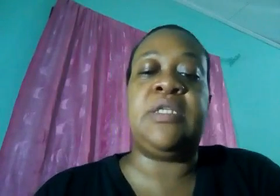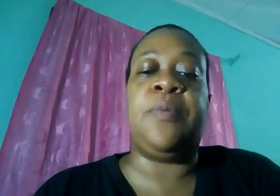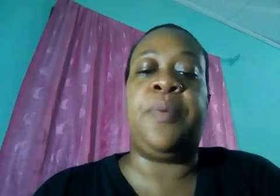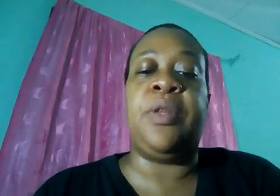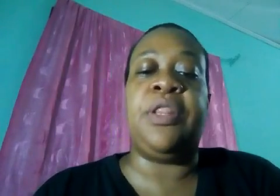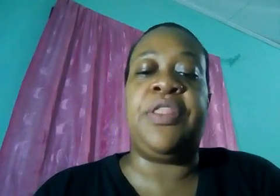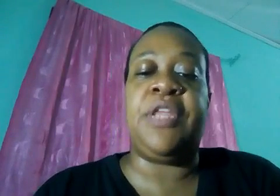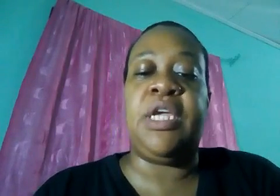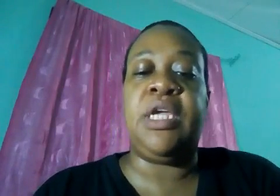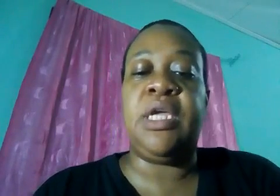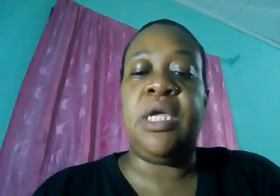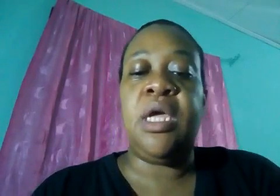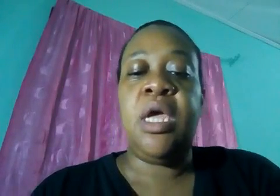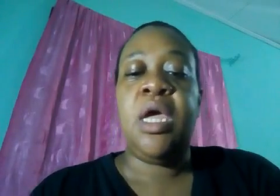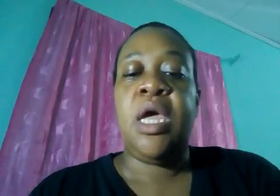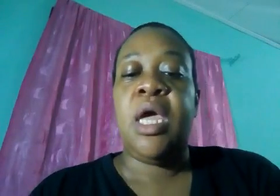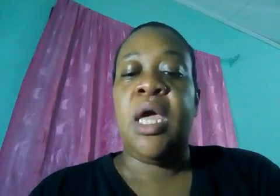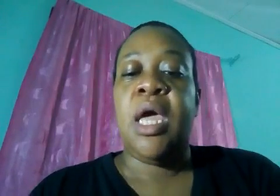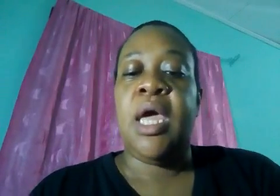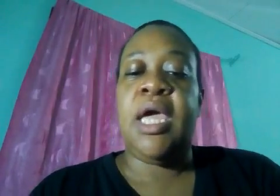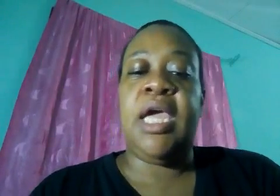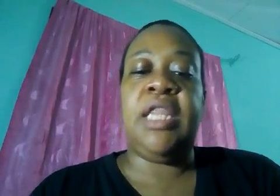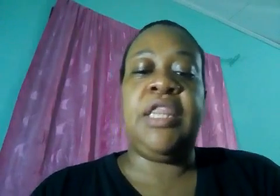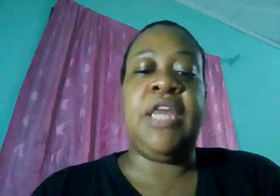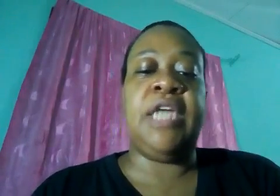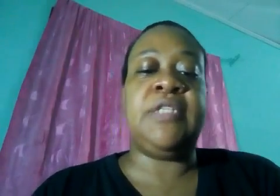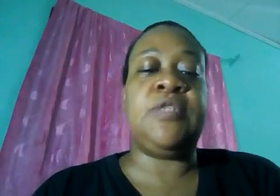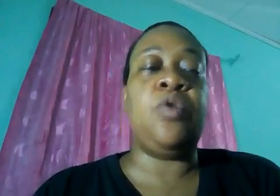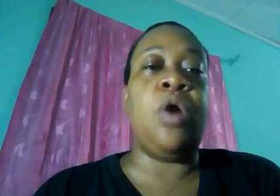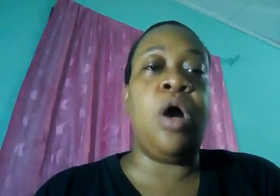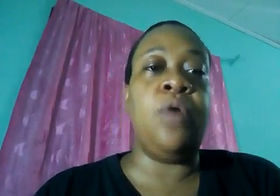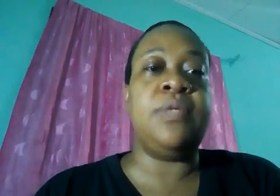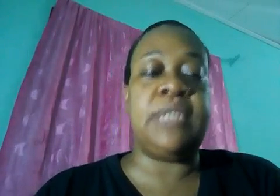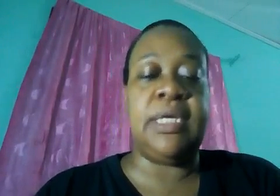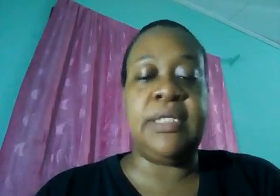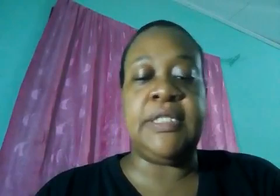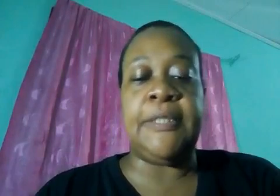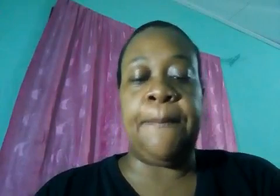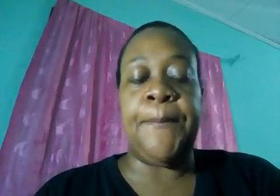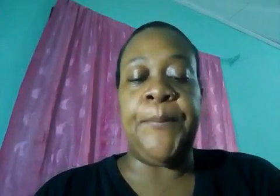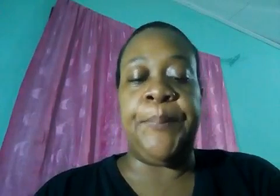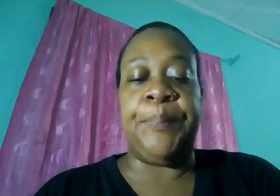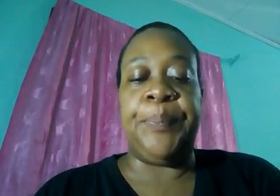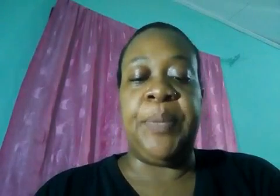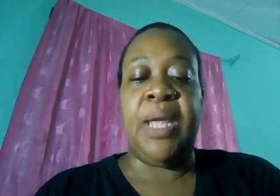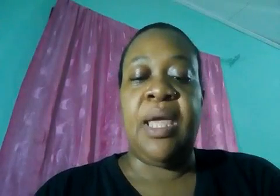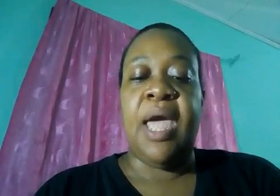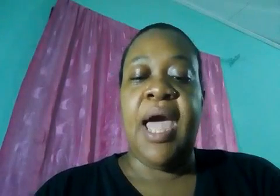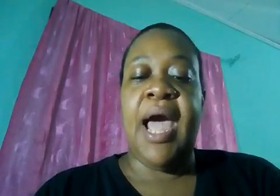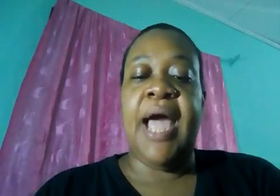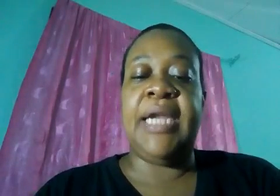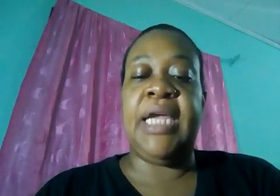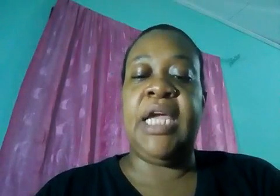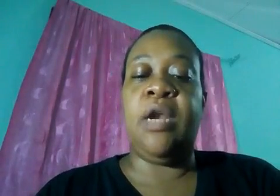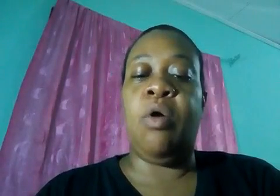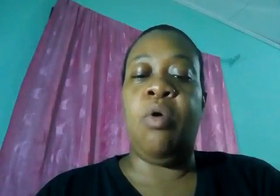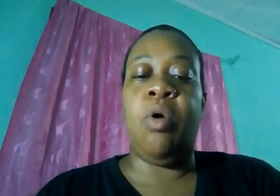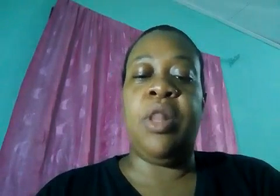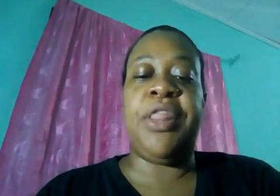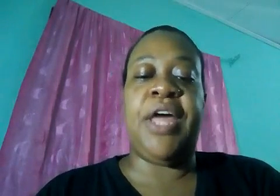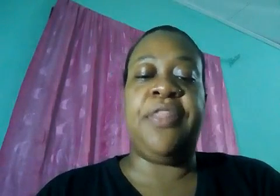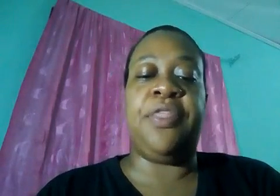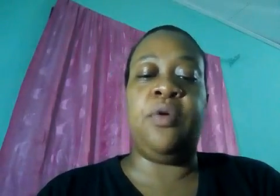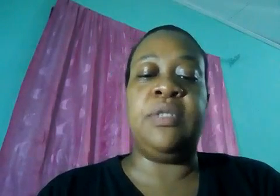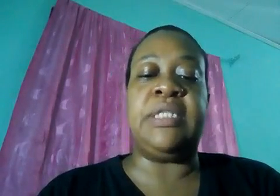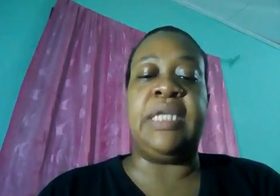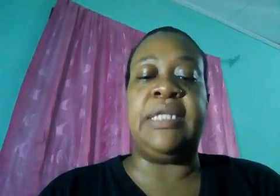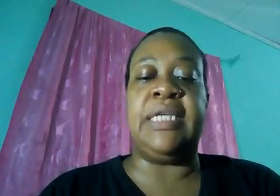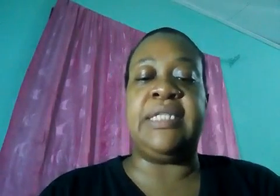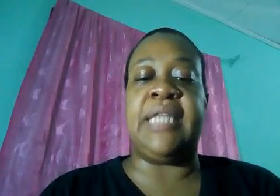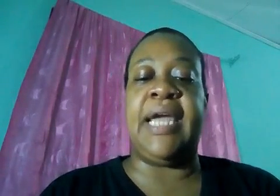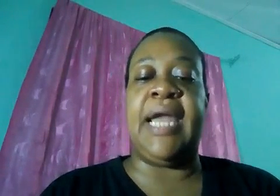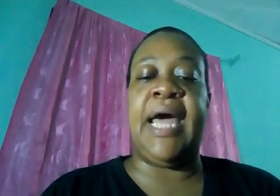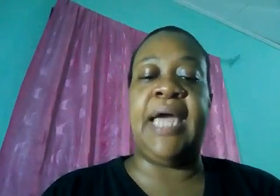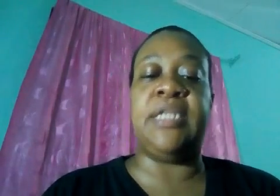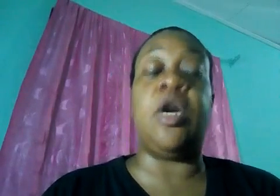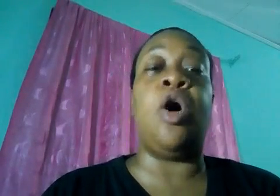upon thee in thy storehouses, and in all that thou settest thine hand